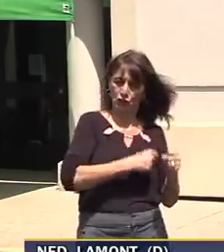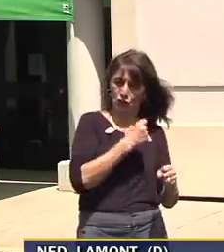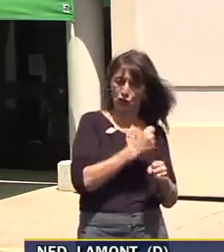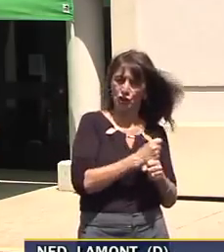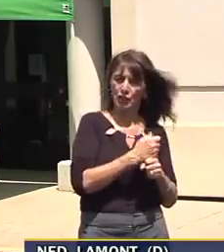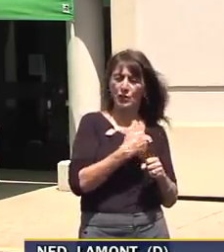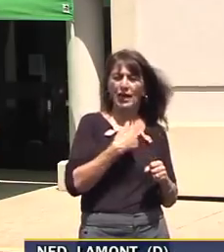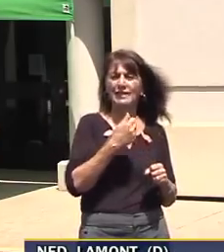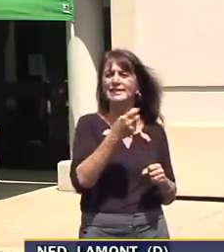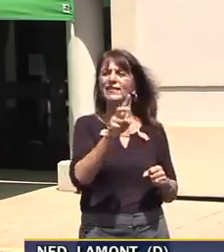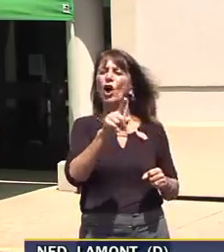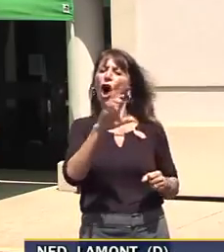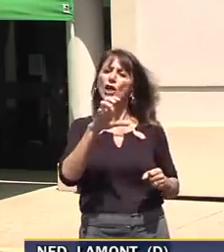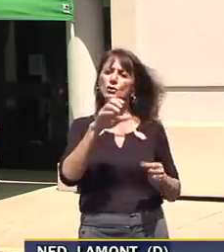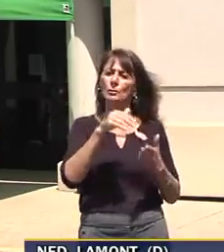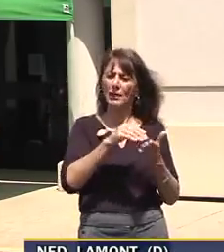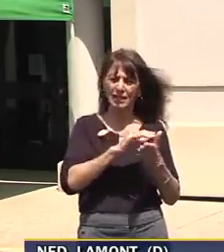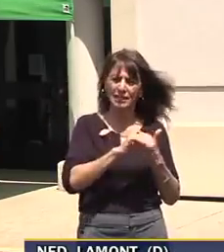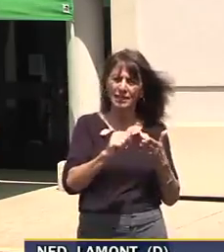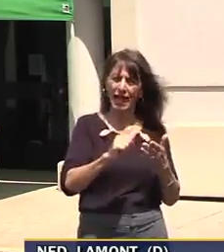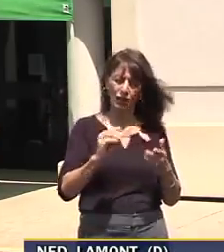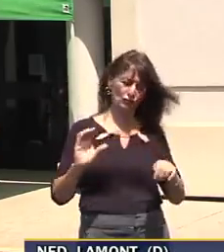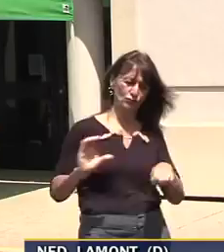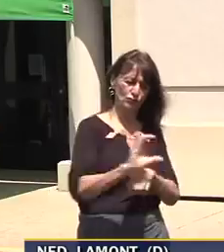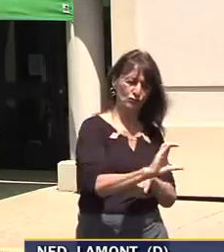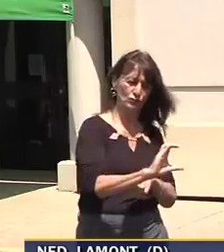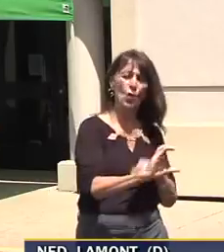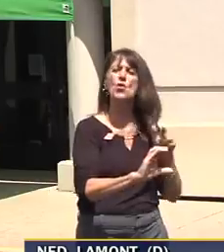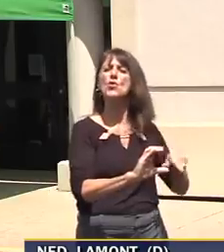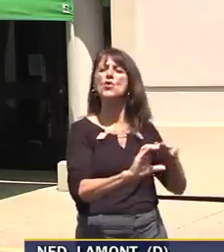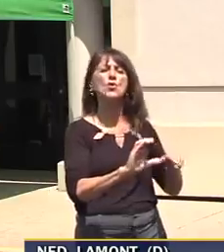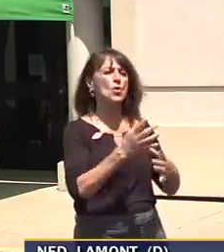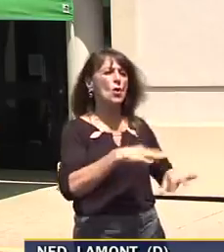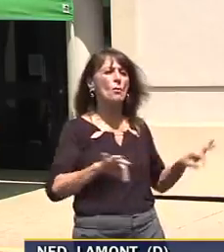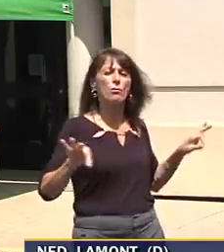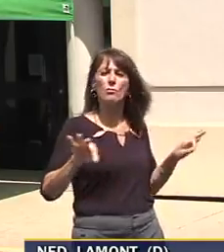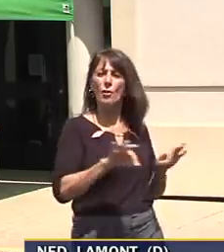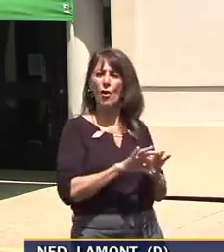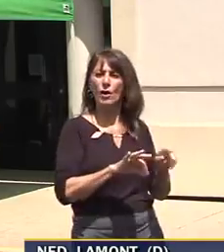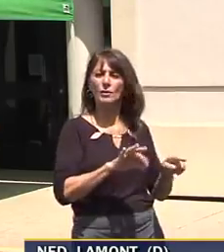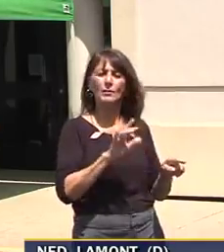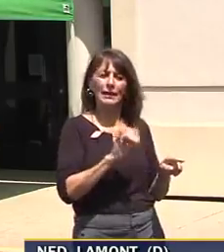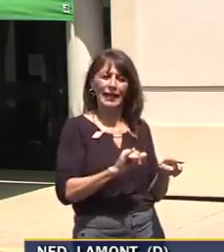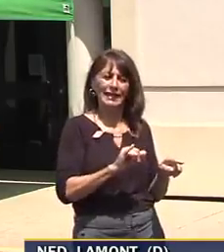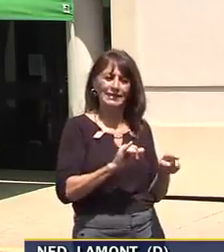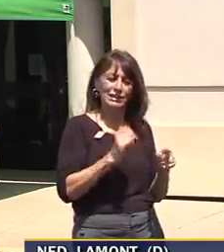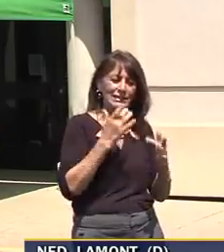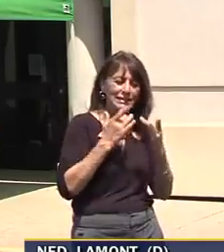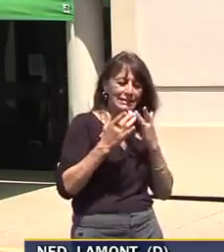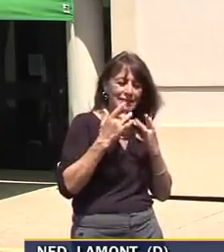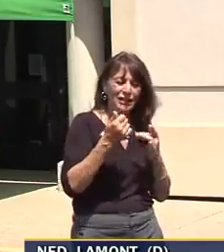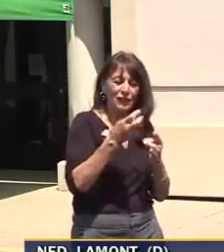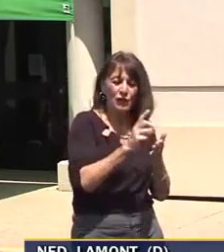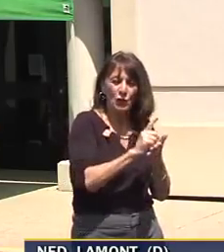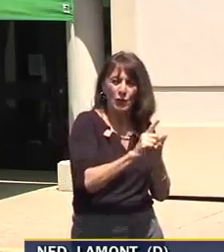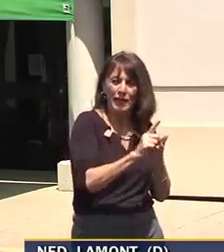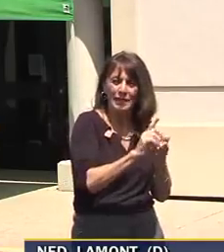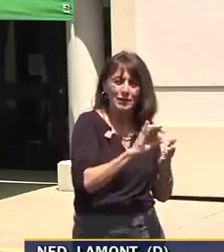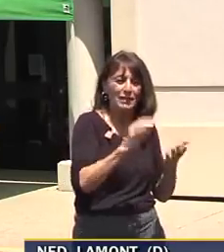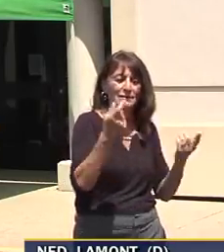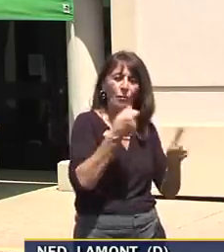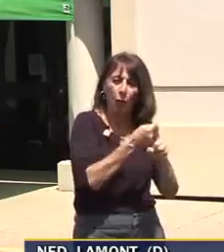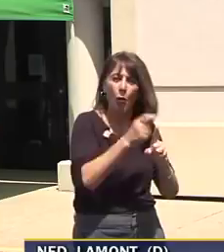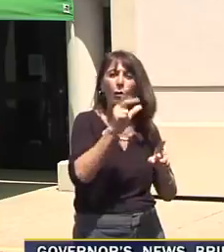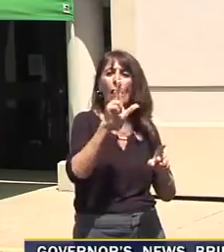couple $100 million extra into the fund, and that was really important. But that just bought us an extra few weeks, given the nature of the